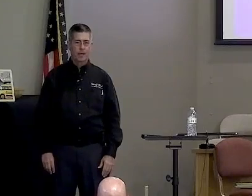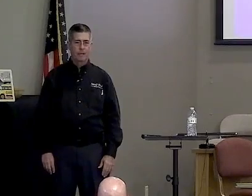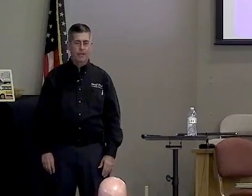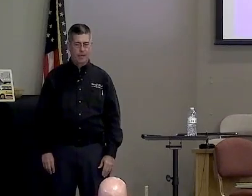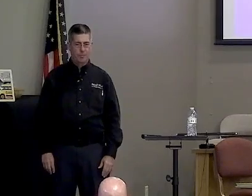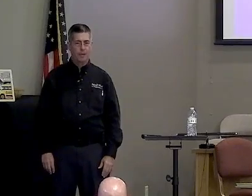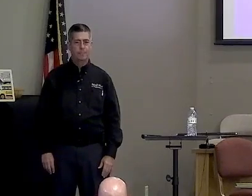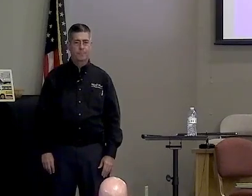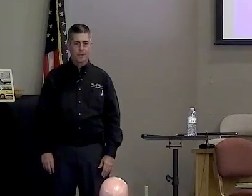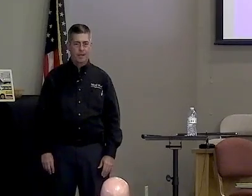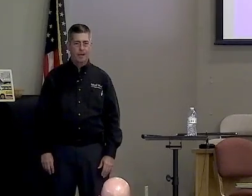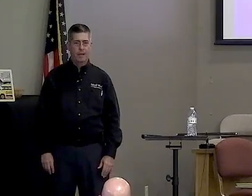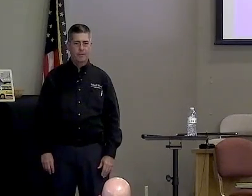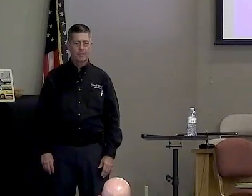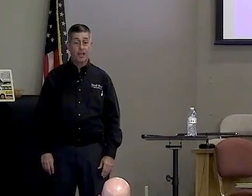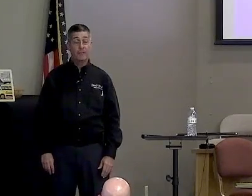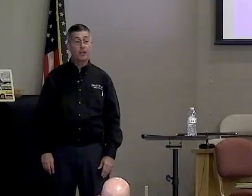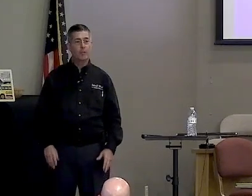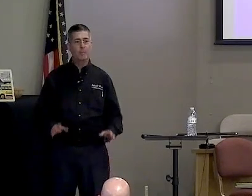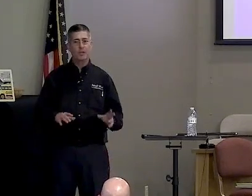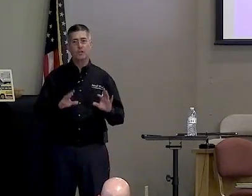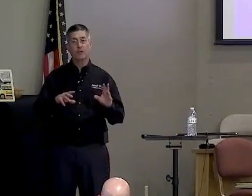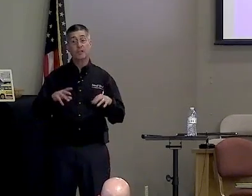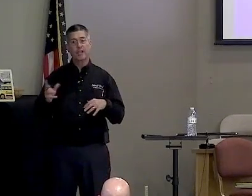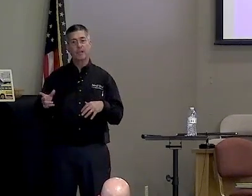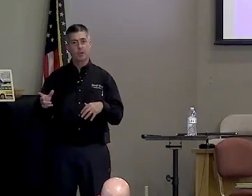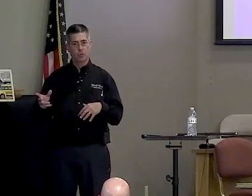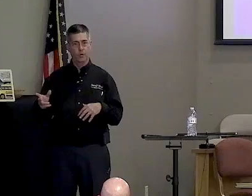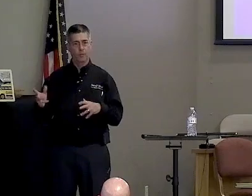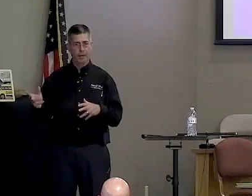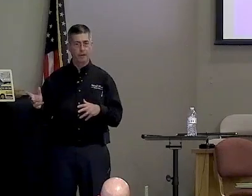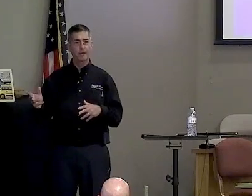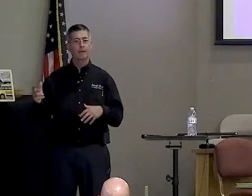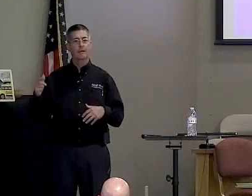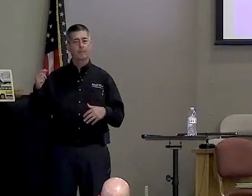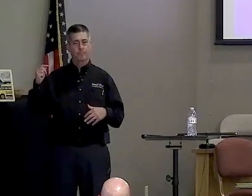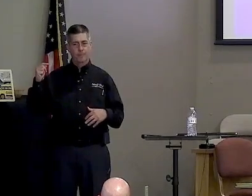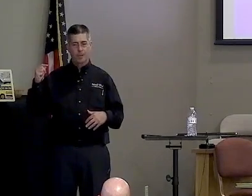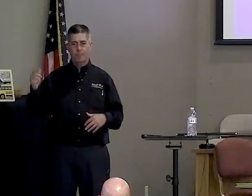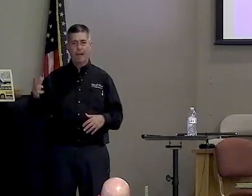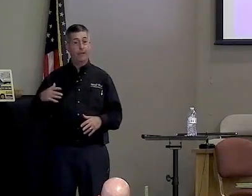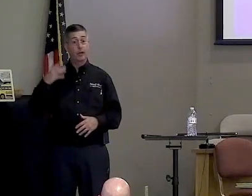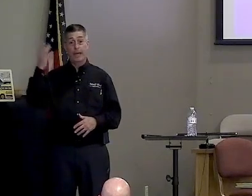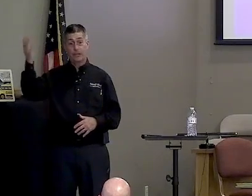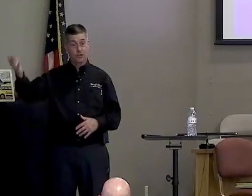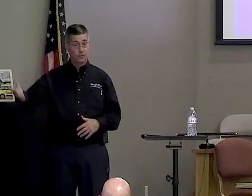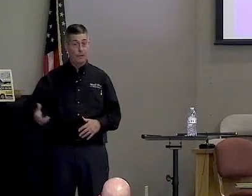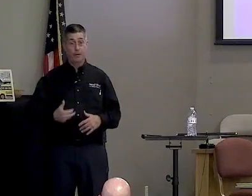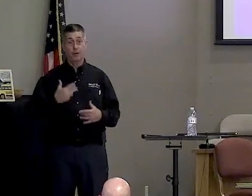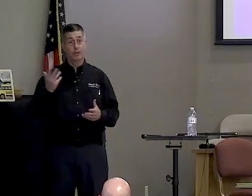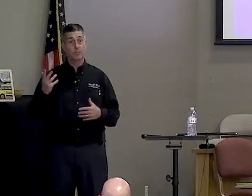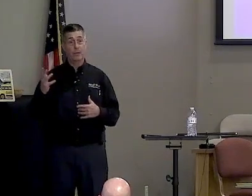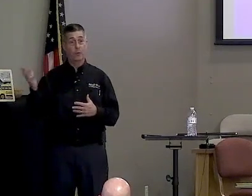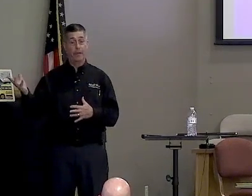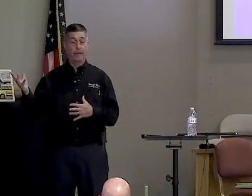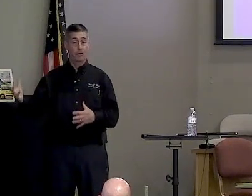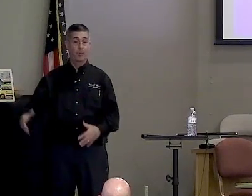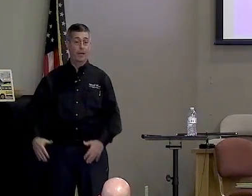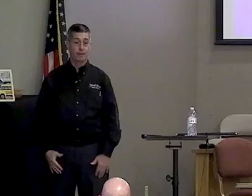They can be. Yeah. And there's, even hearing people that don't intend to be rude or mean, by their glances, by their looks, by the way they go about things.